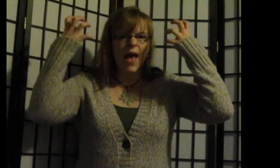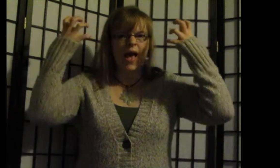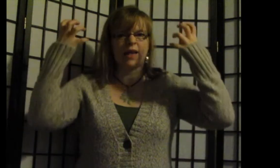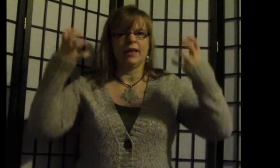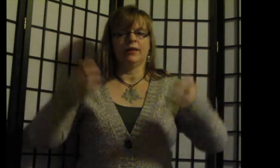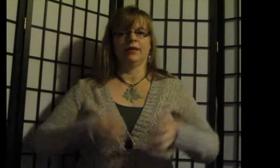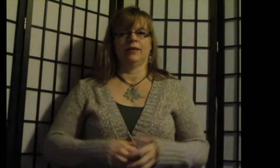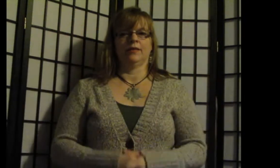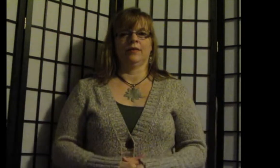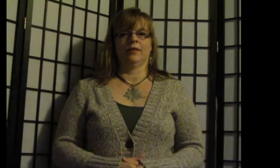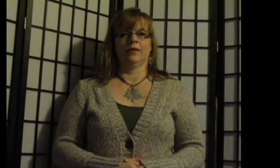Mad.